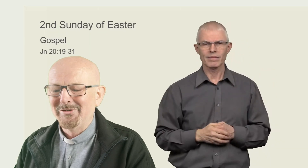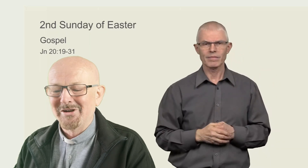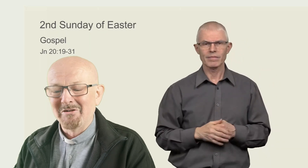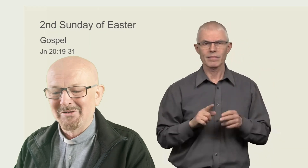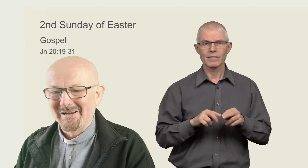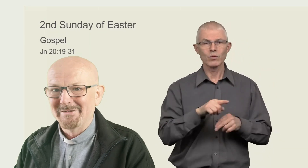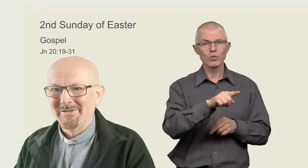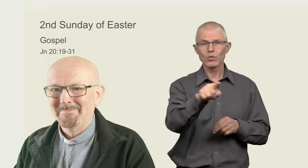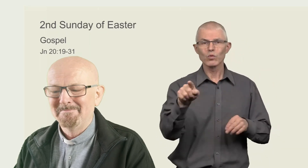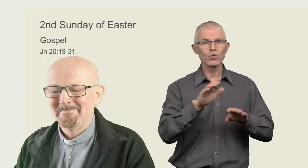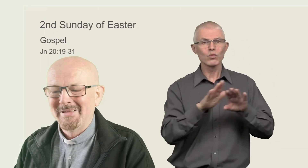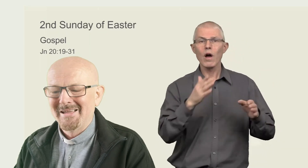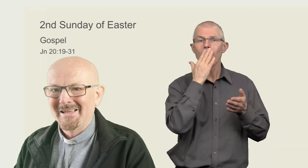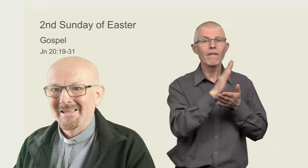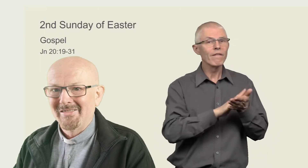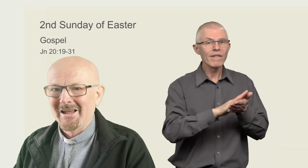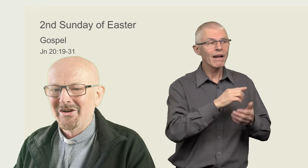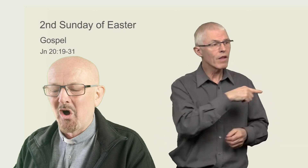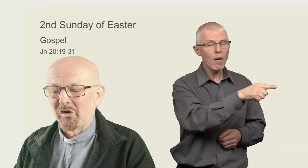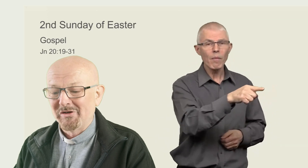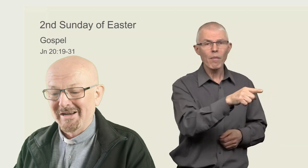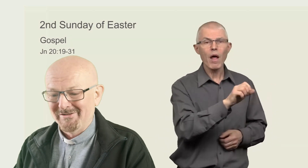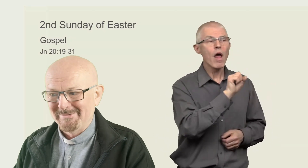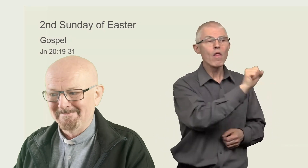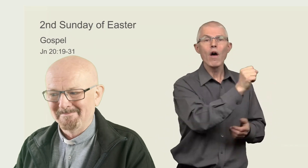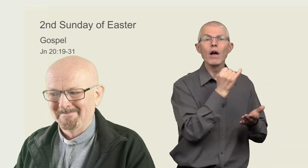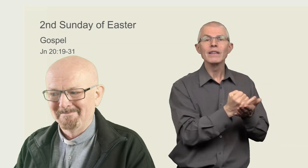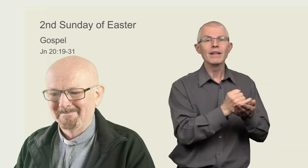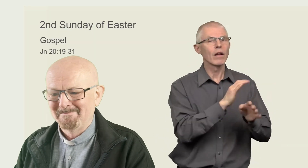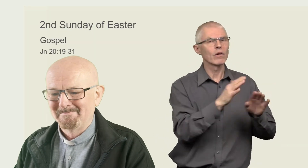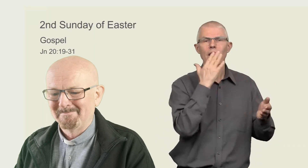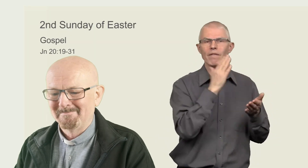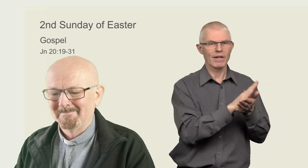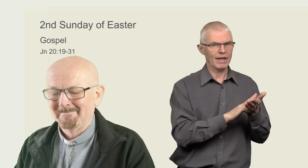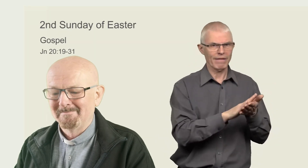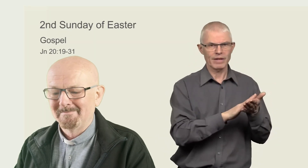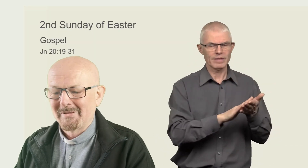If you don't forgive them, they are not forgiven."